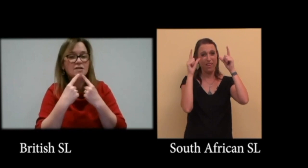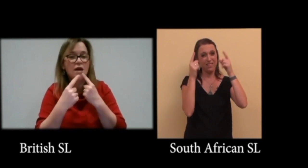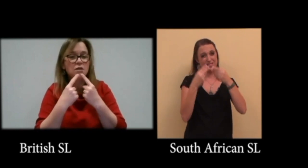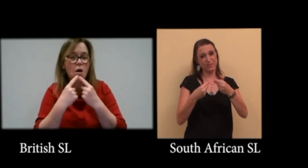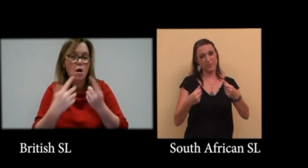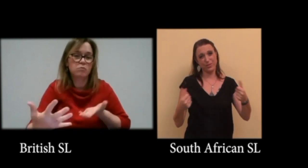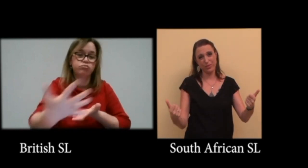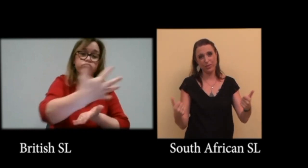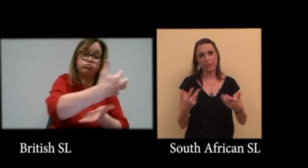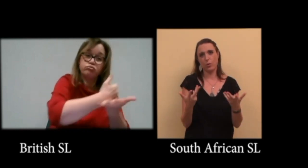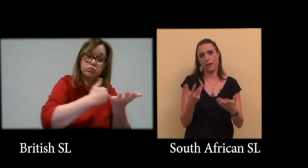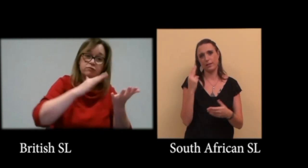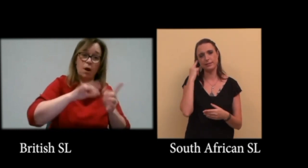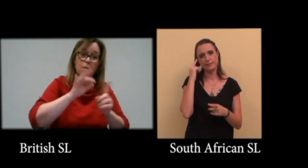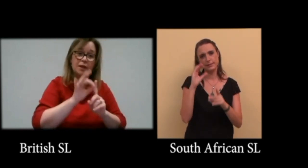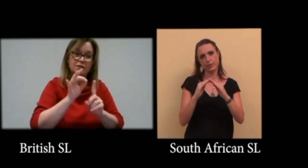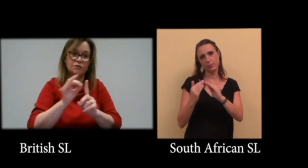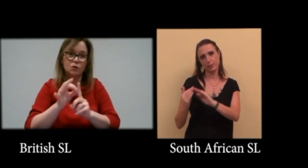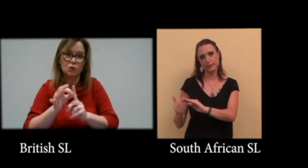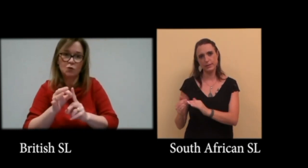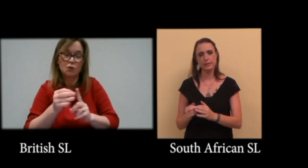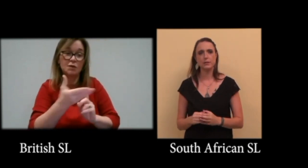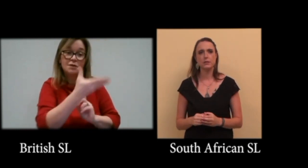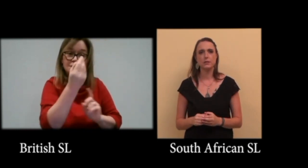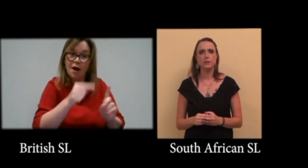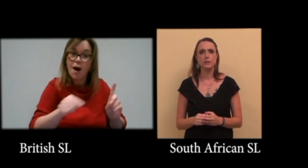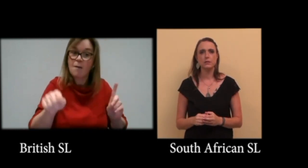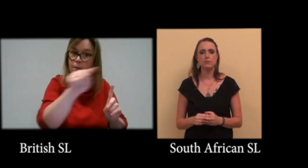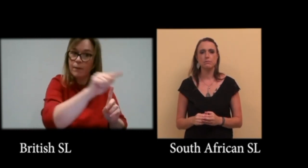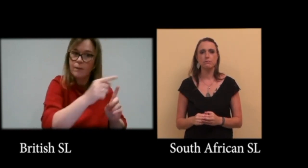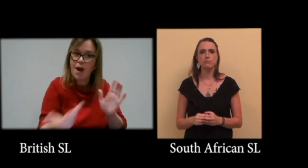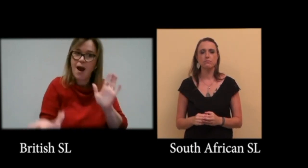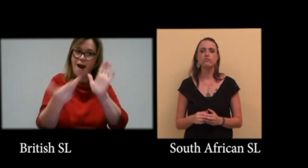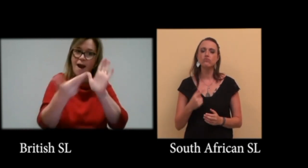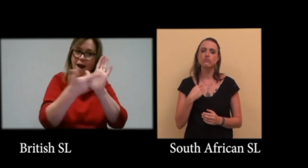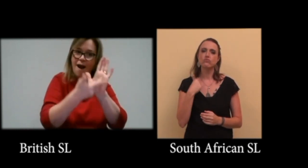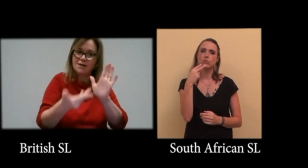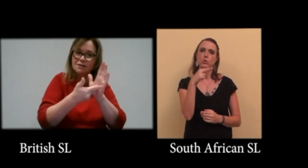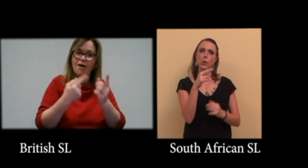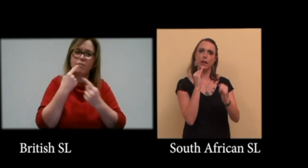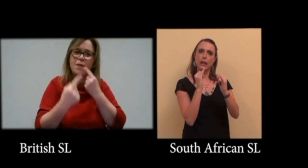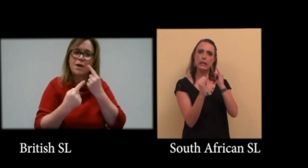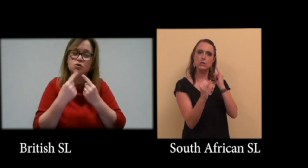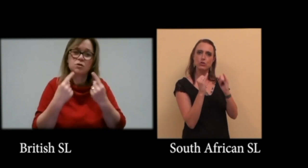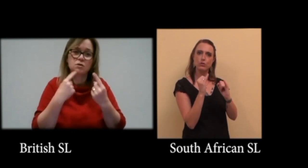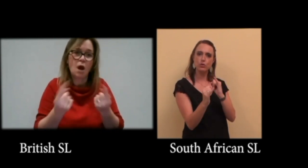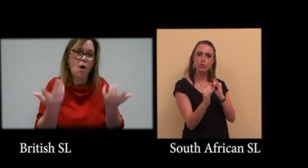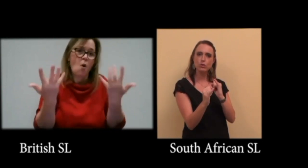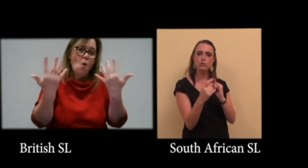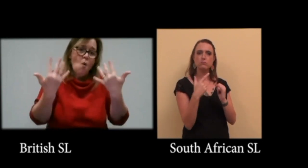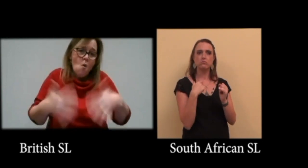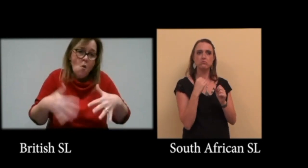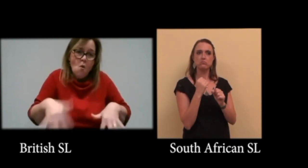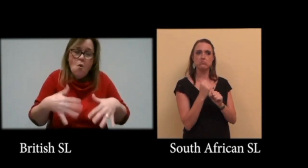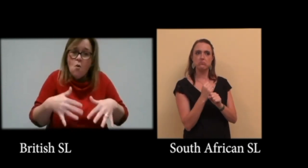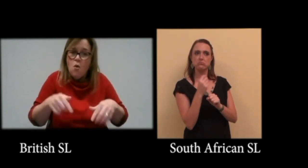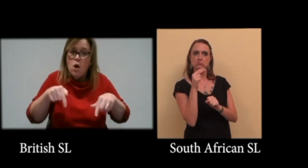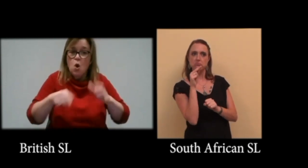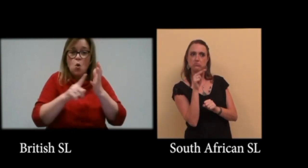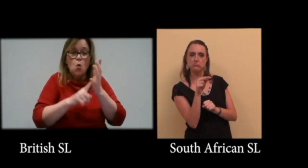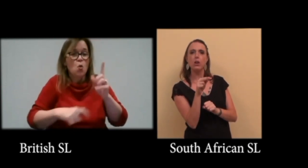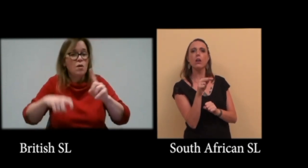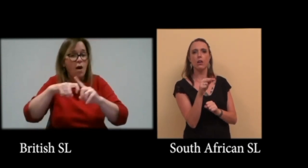the awareness or the lack of awareness within the deaf community. What I've collated from my interviews is that